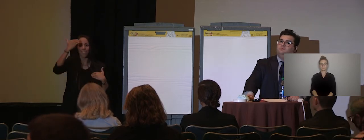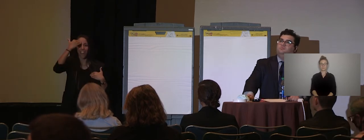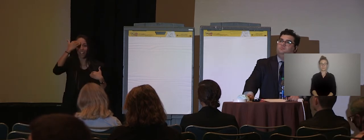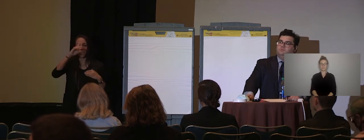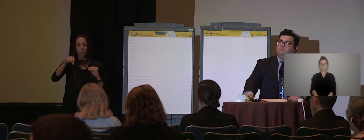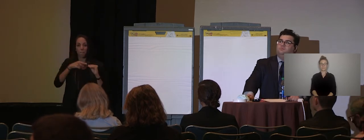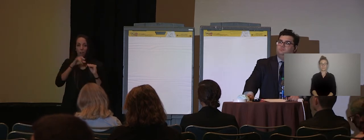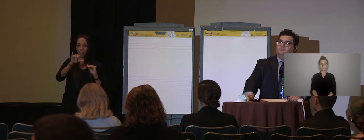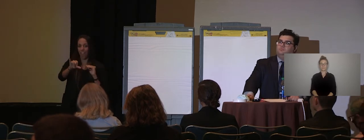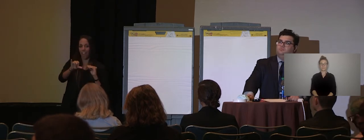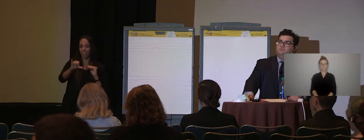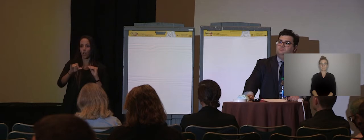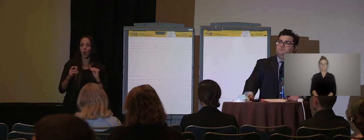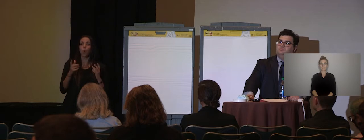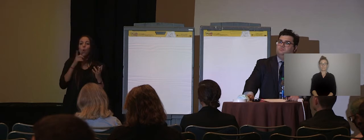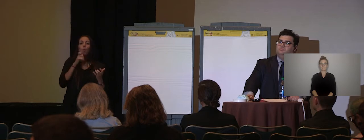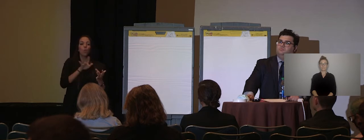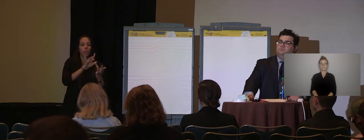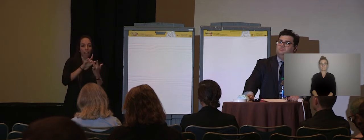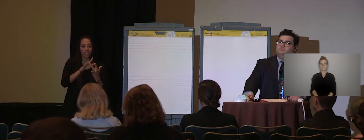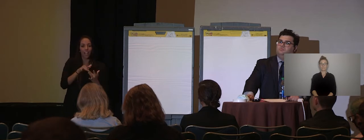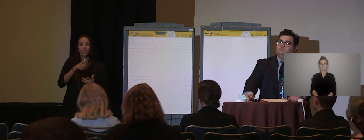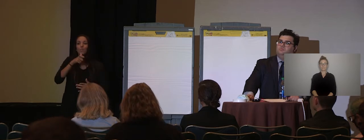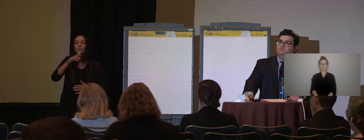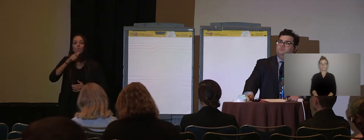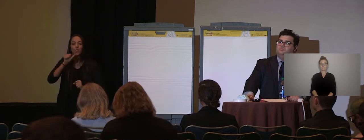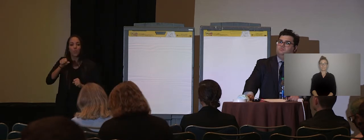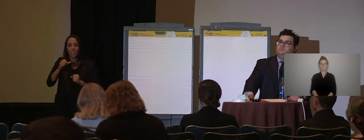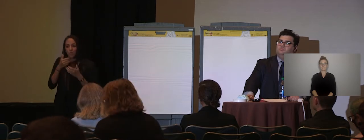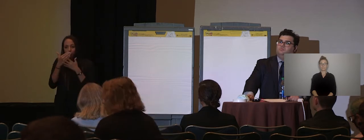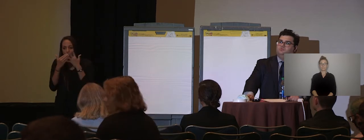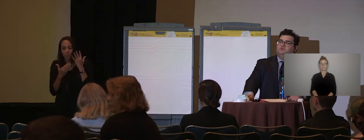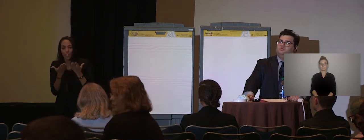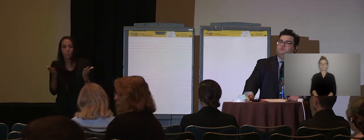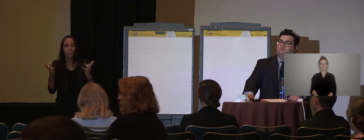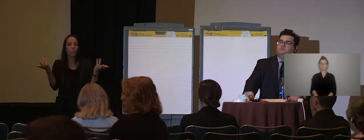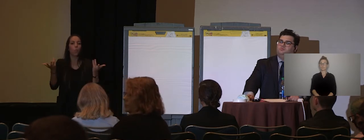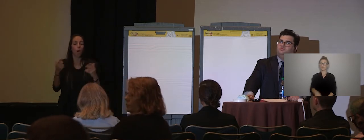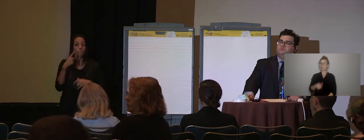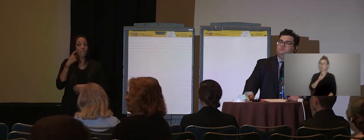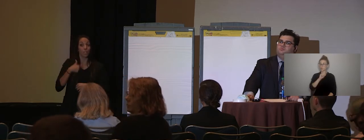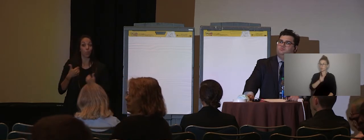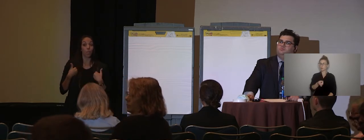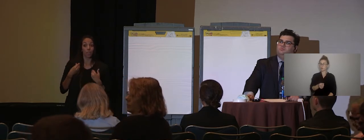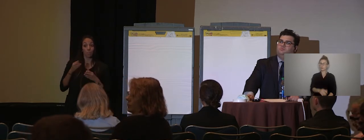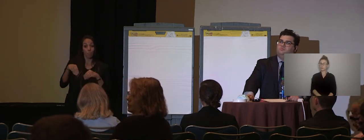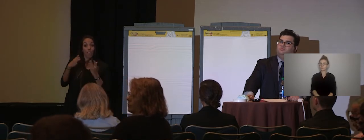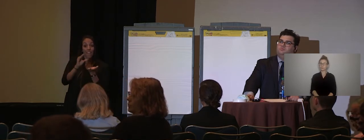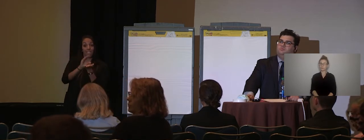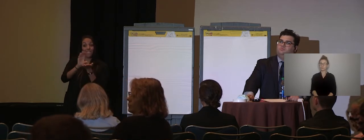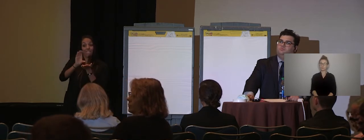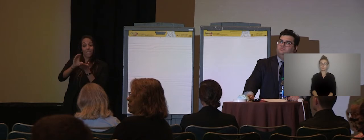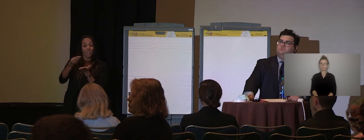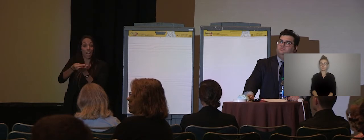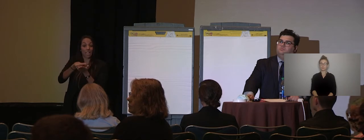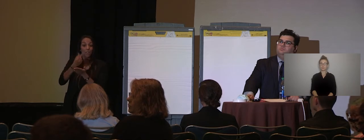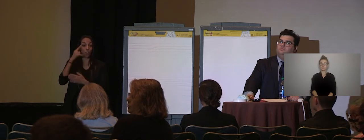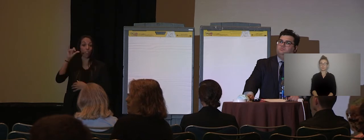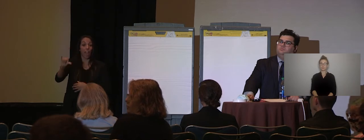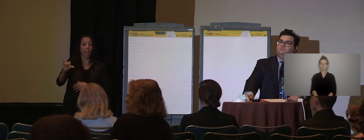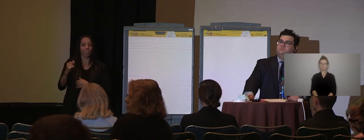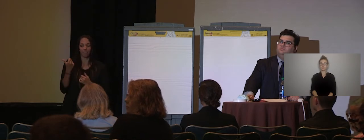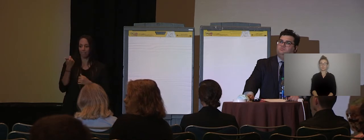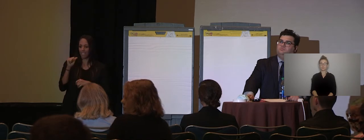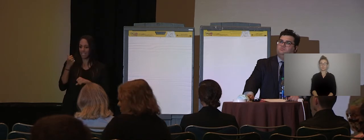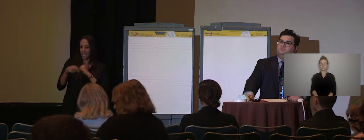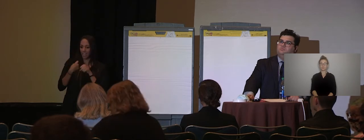that, because, and I helped to get the original grant funding for sure. That many, about 10 years ago now. But I